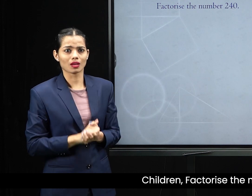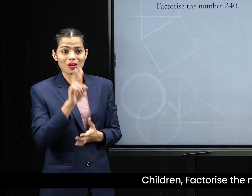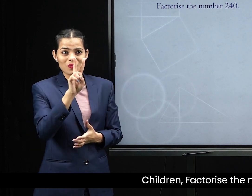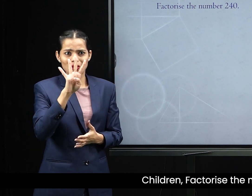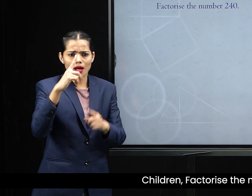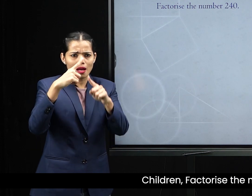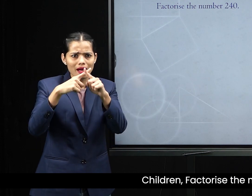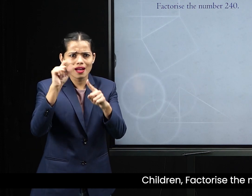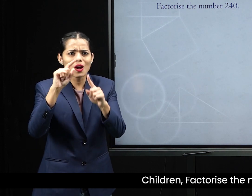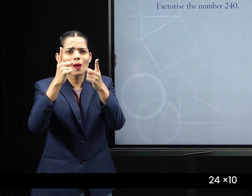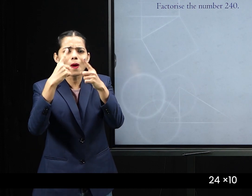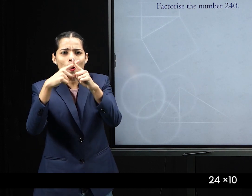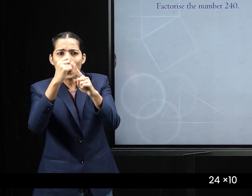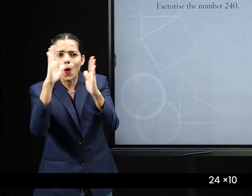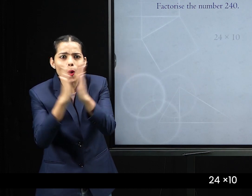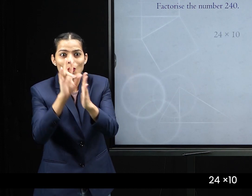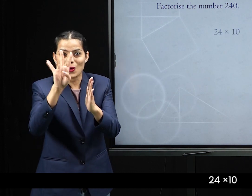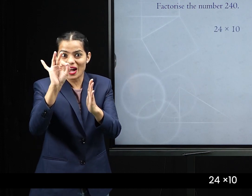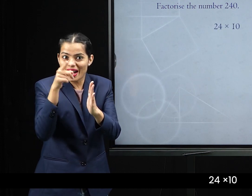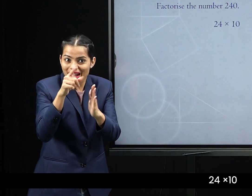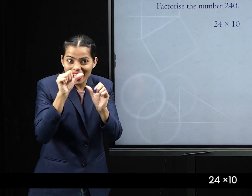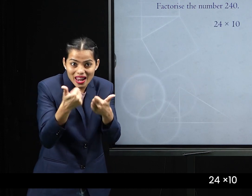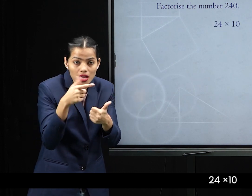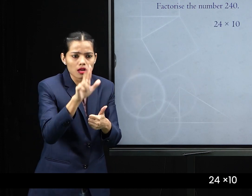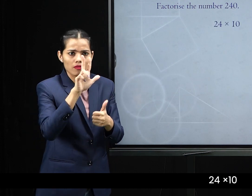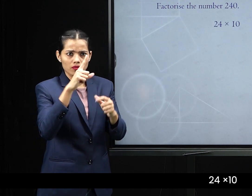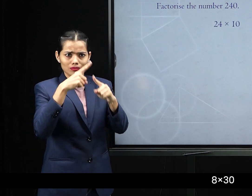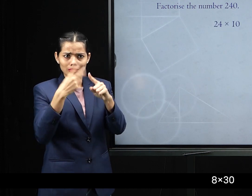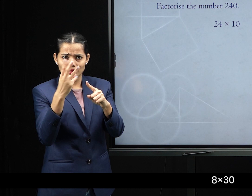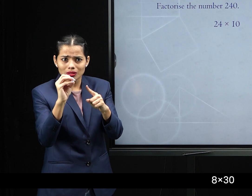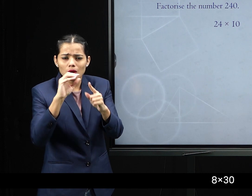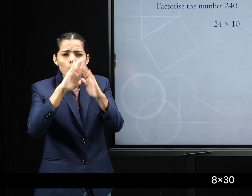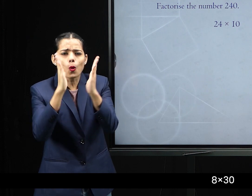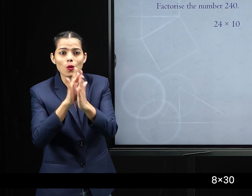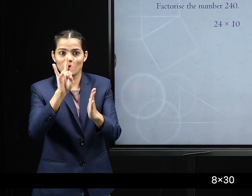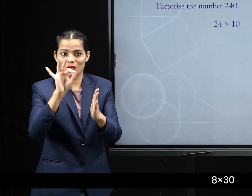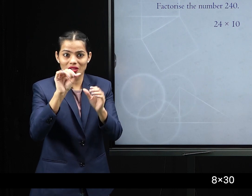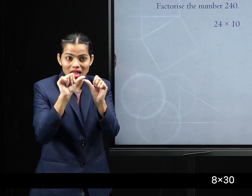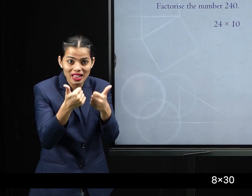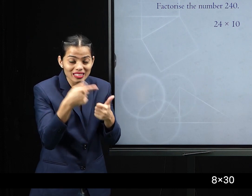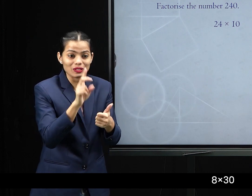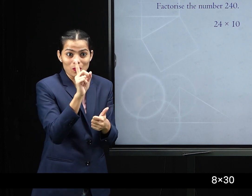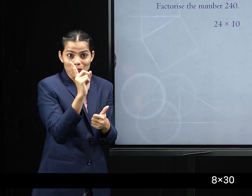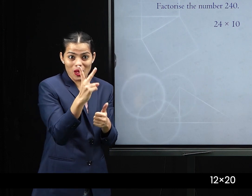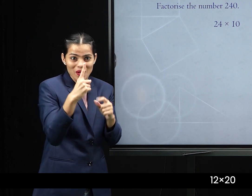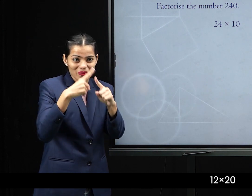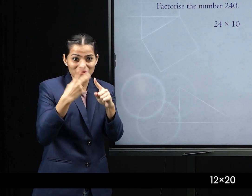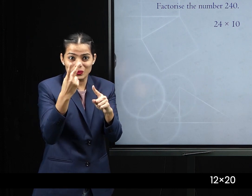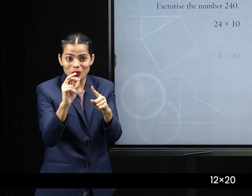240. 24 into 10, 8 into 30, 12 into